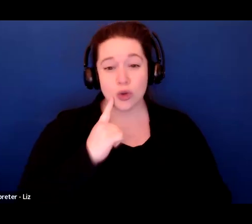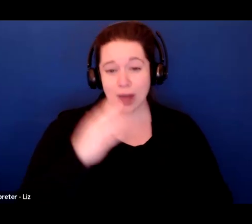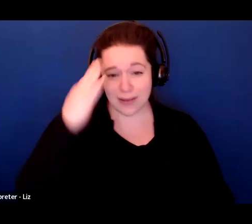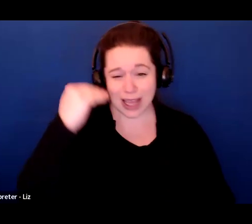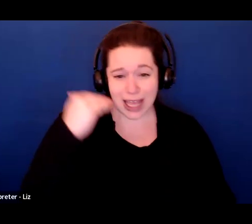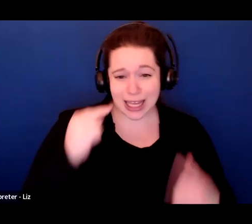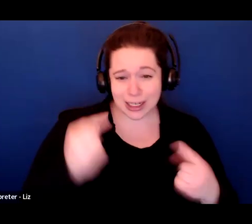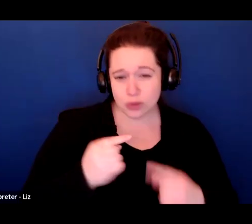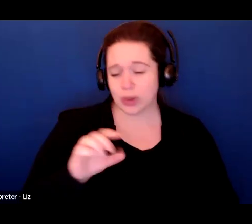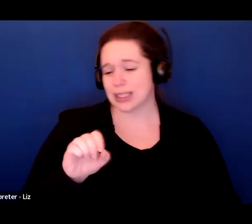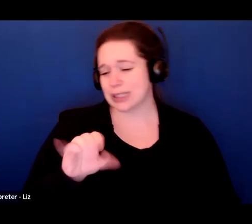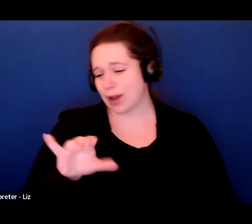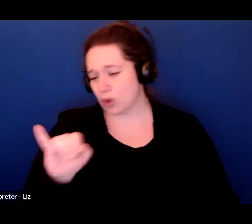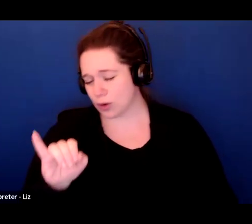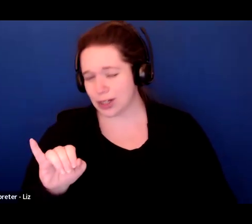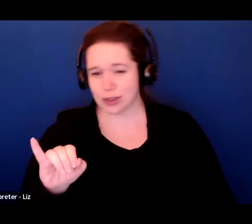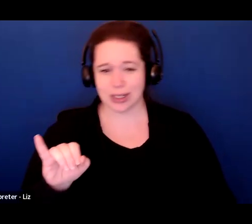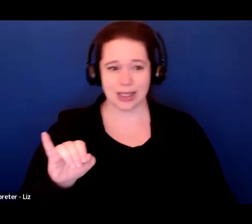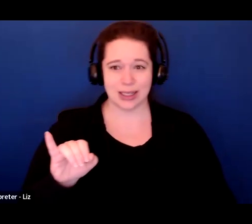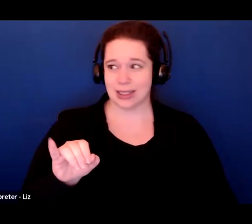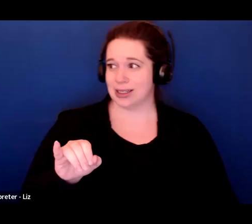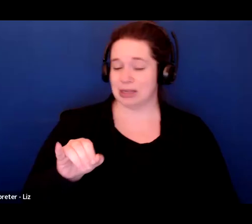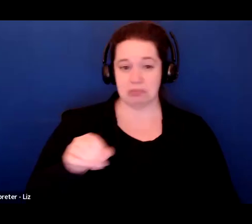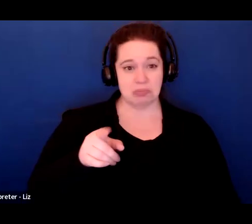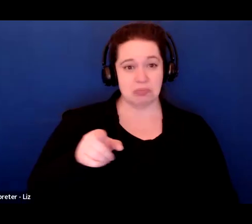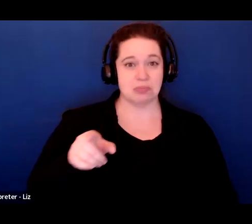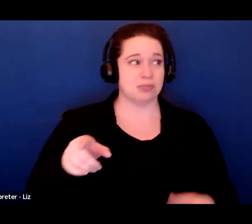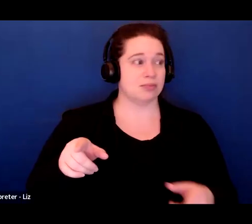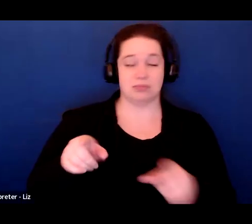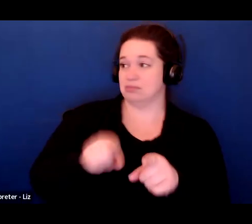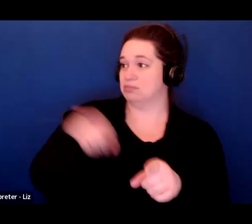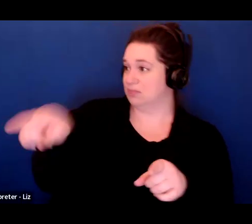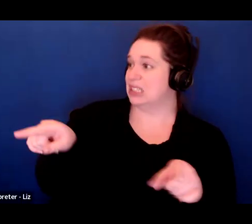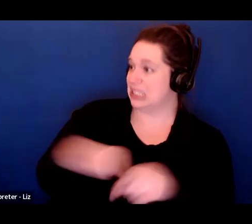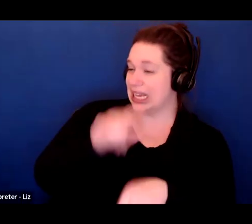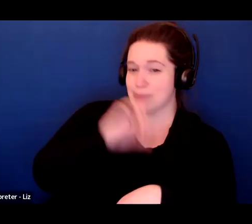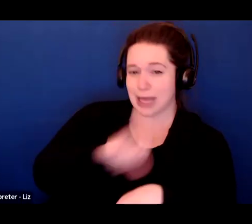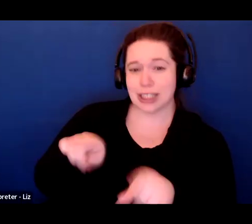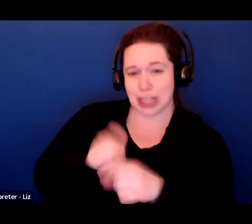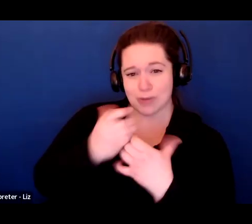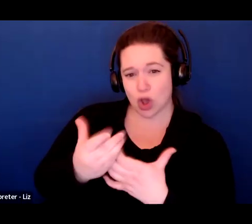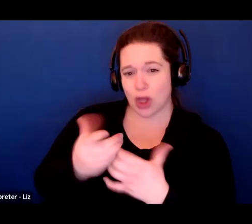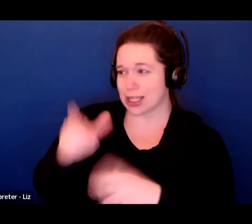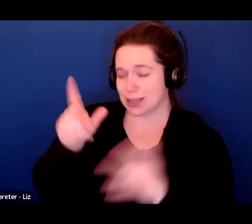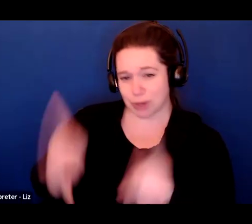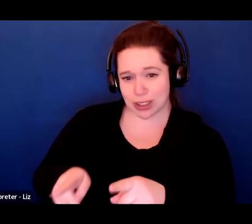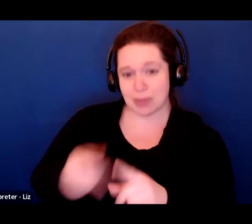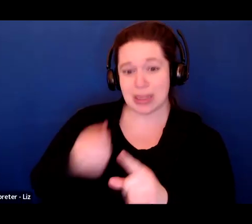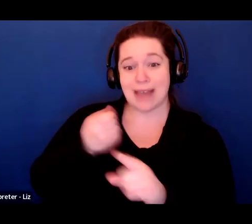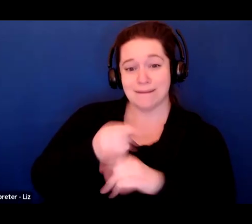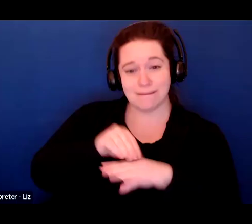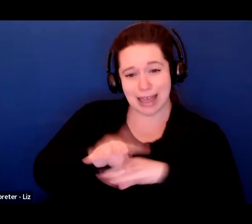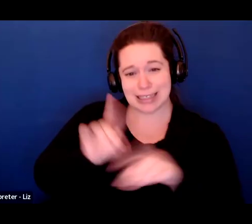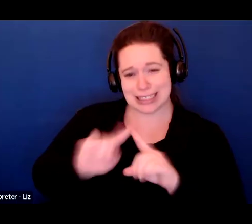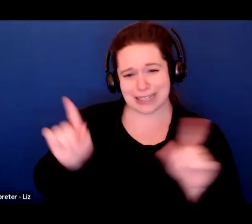same cause, and you're the same age and exactly the same as somebody you know, but they're completely different. This just